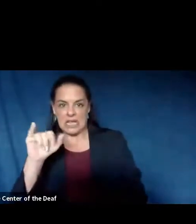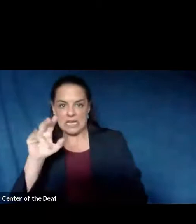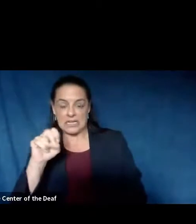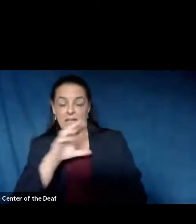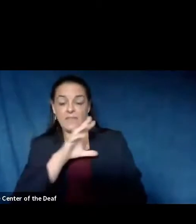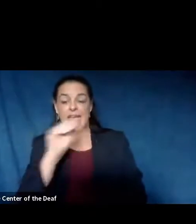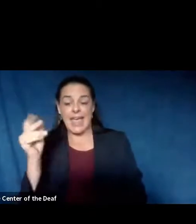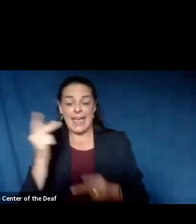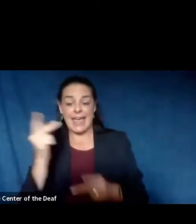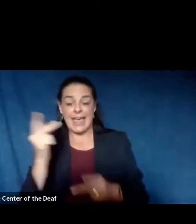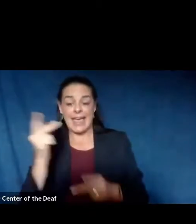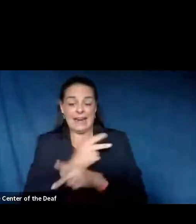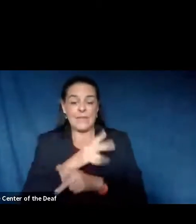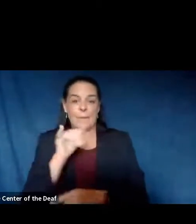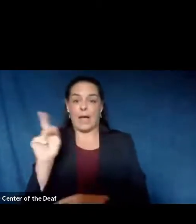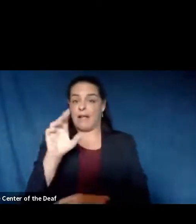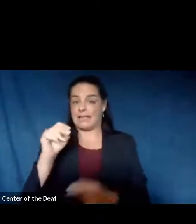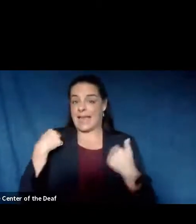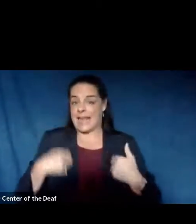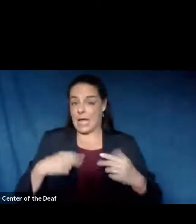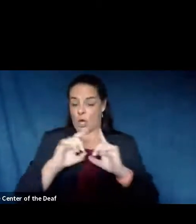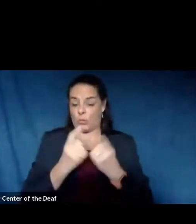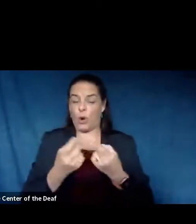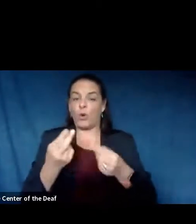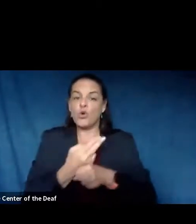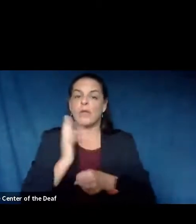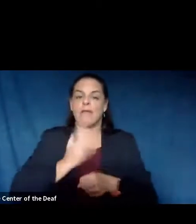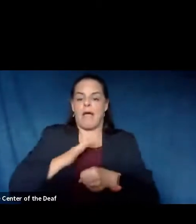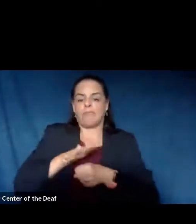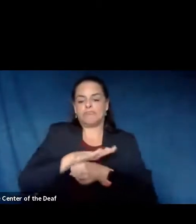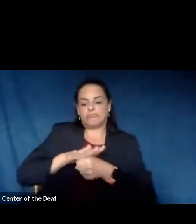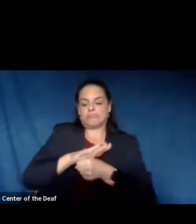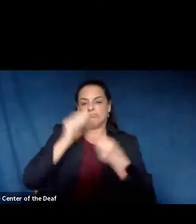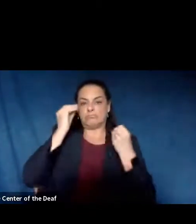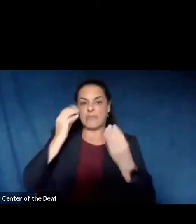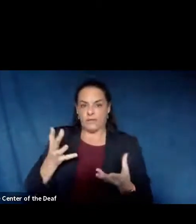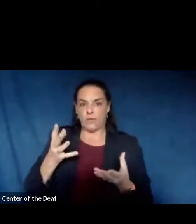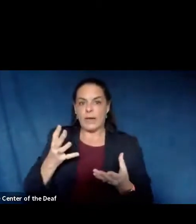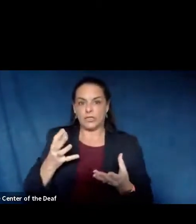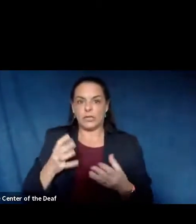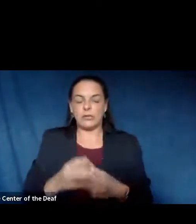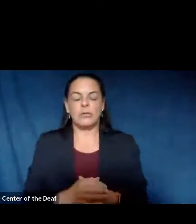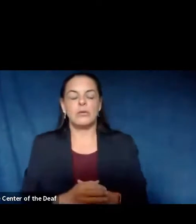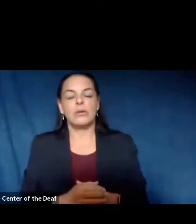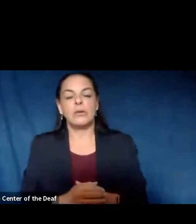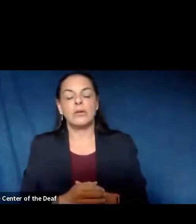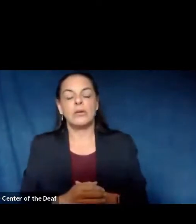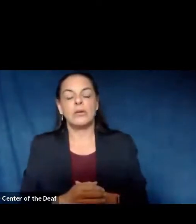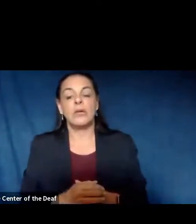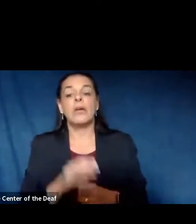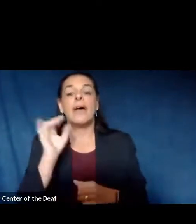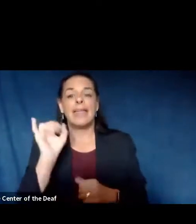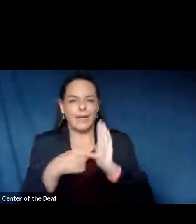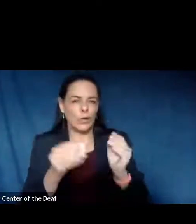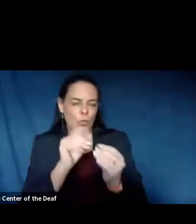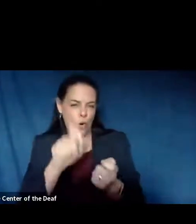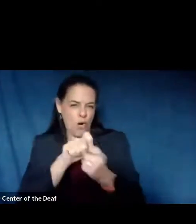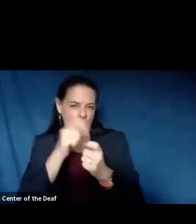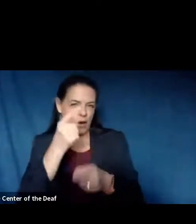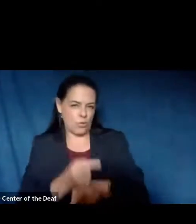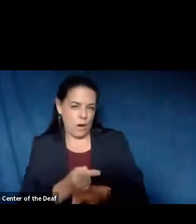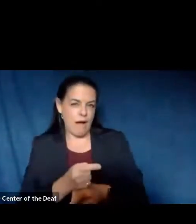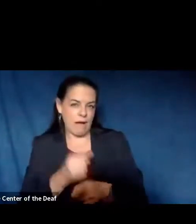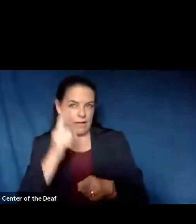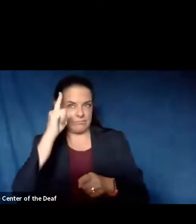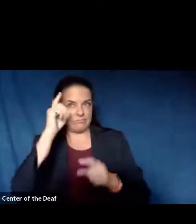Health Department using our jurisdictional data as it's assigned in the same reporting system, thus reflecting a more accurate picture of the